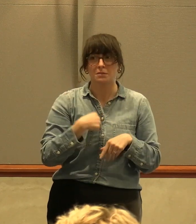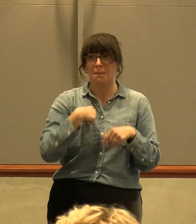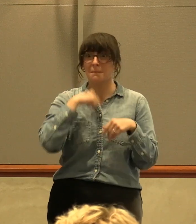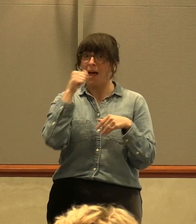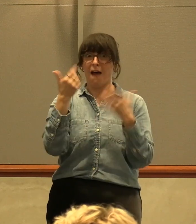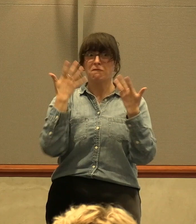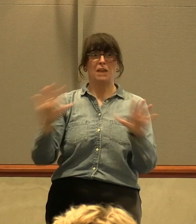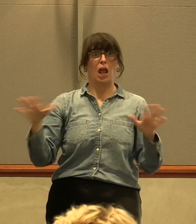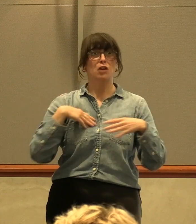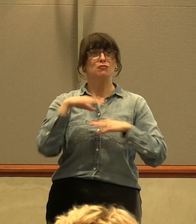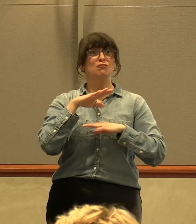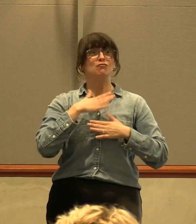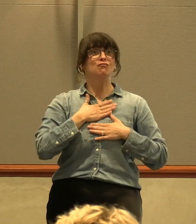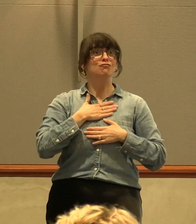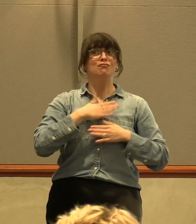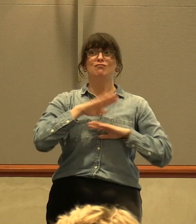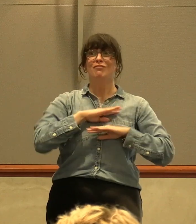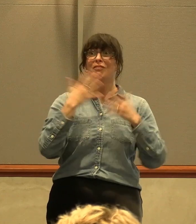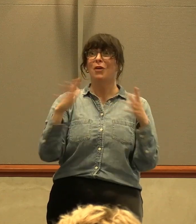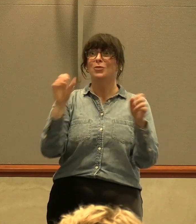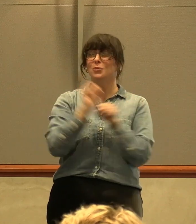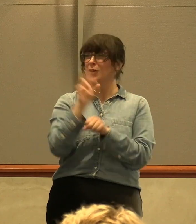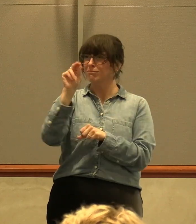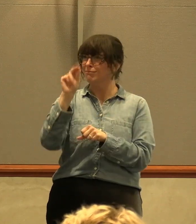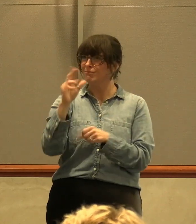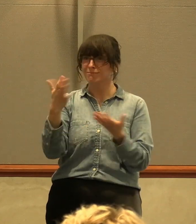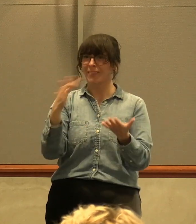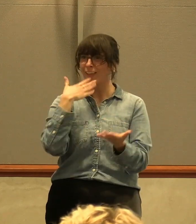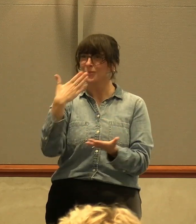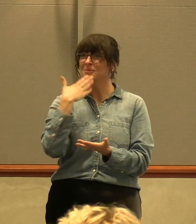finished. I still have, thank you.